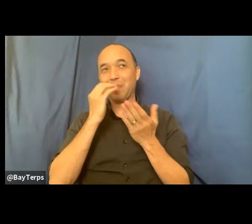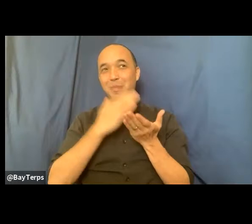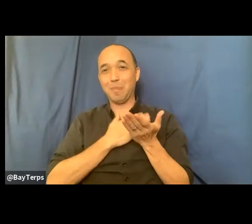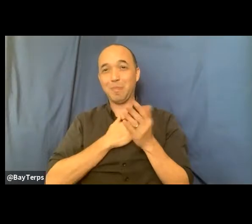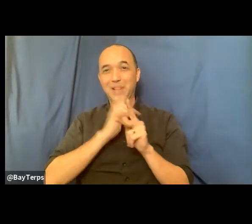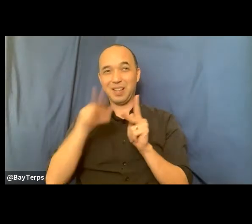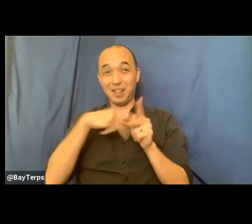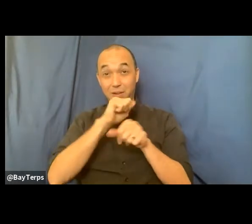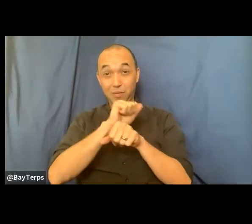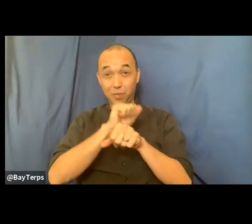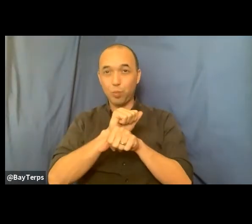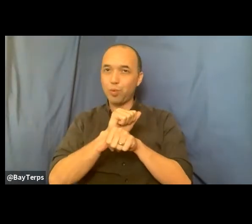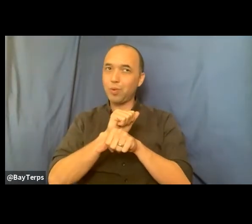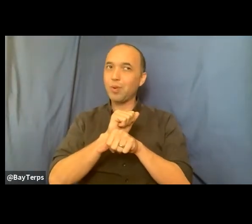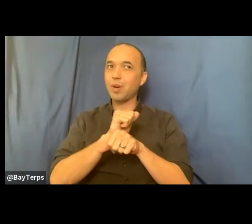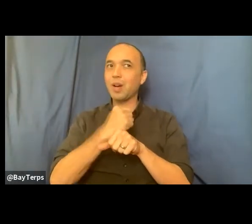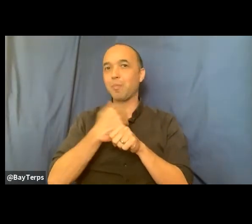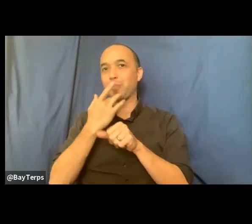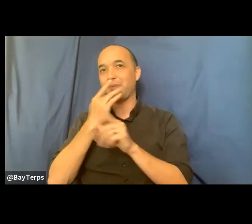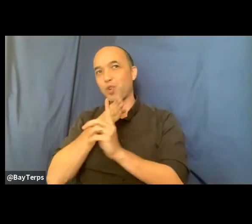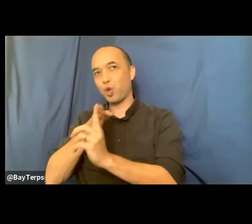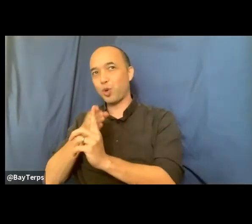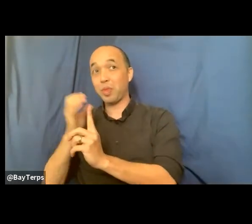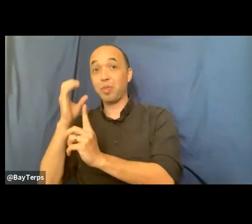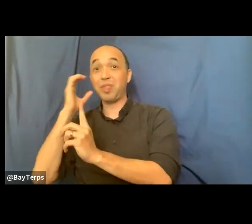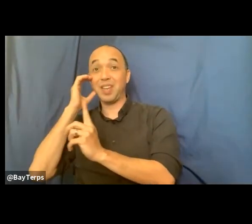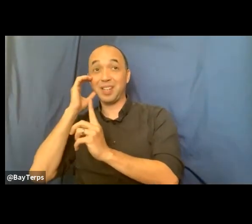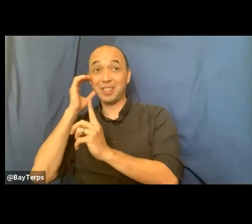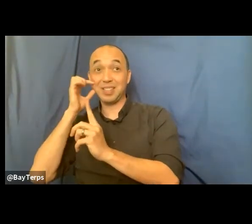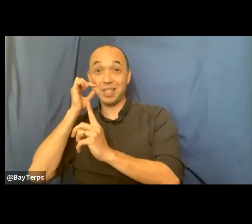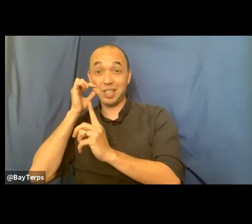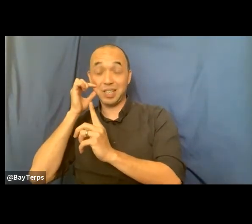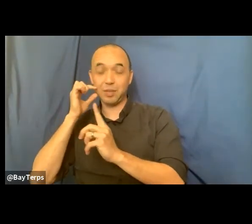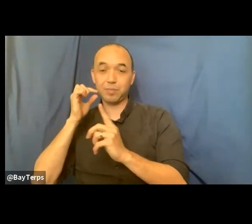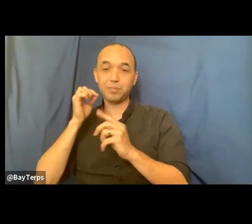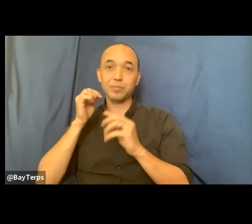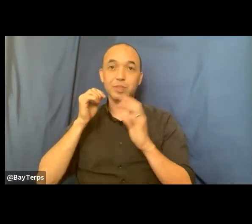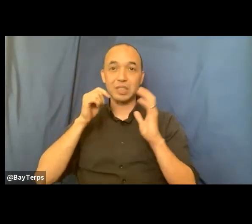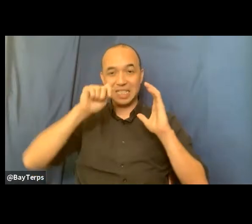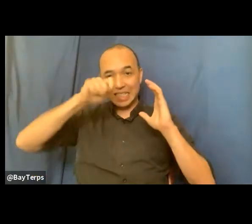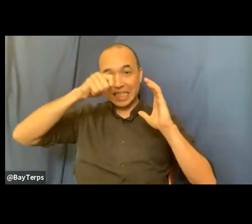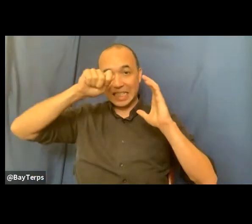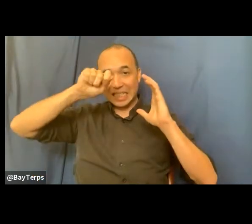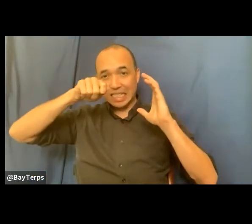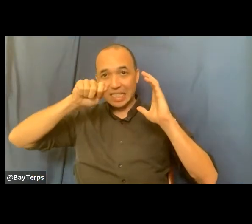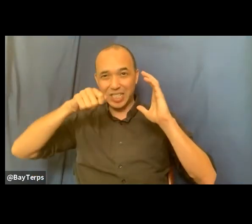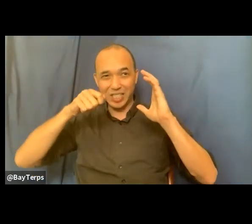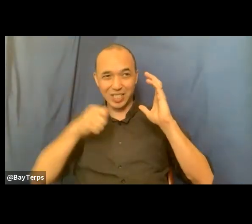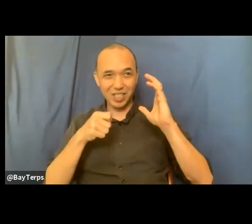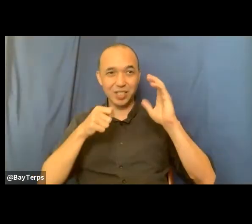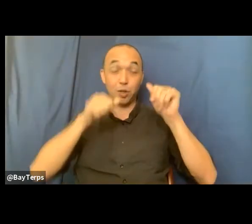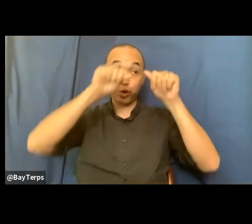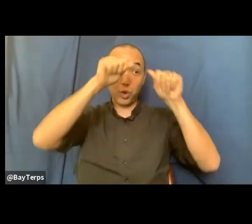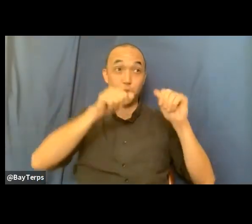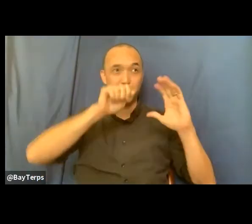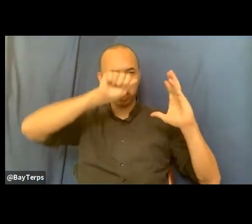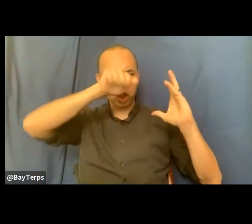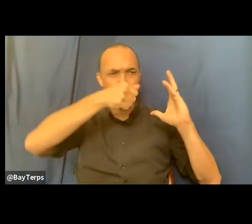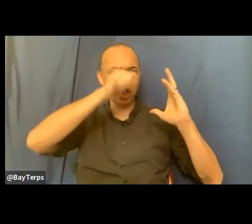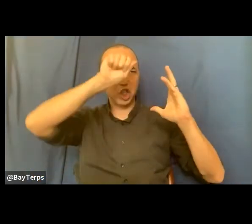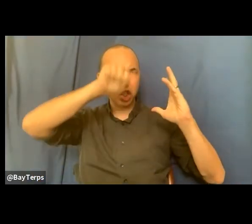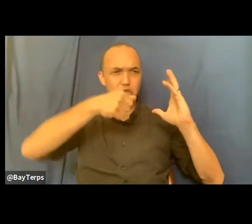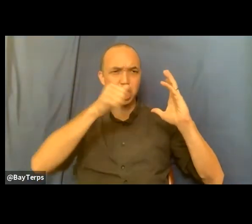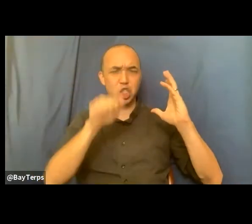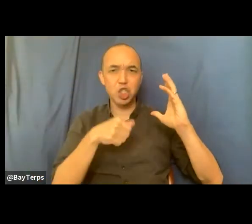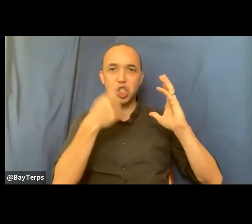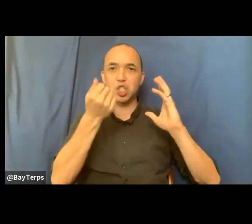thick typically more than thin. The sculpted pumpkins, the etched pumpkins, they benefit from thick. And that way I can control the